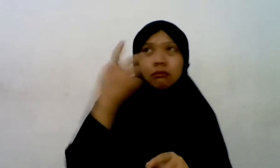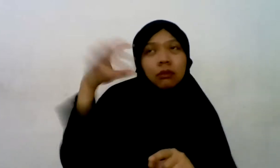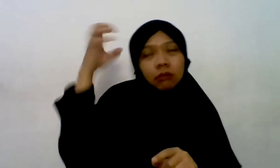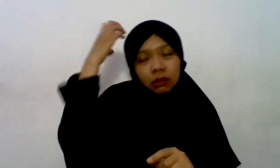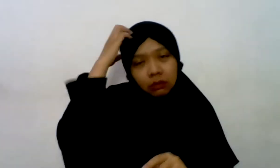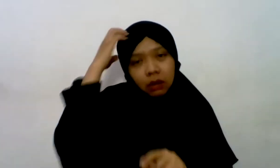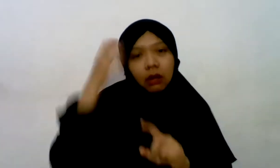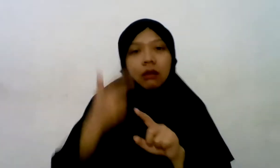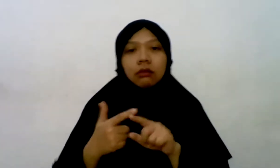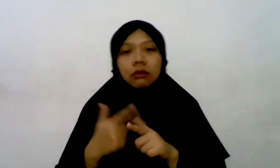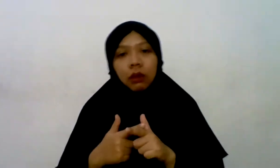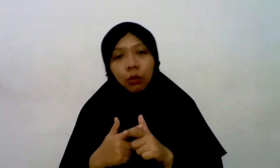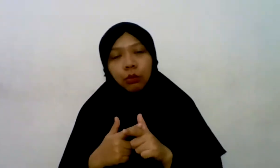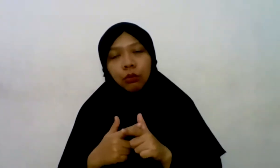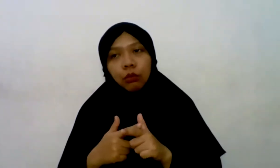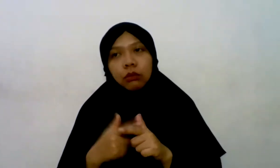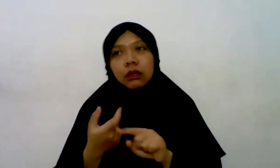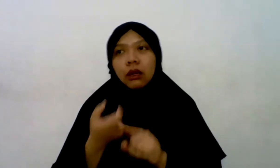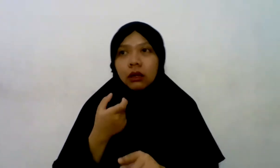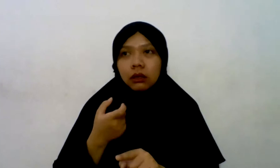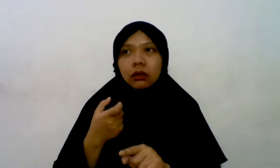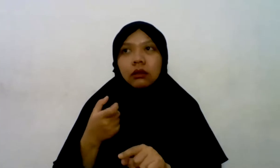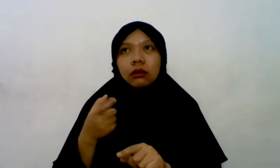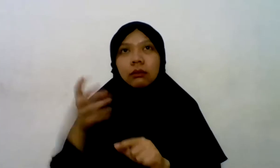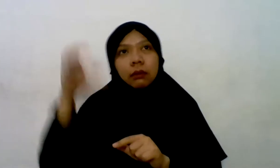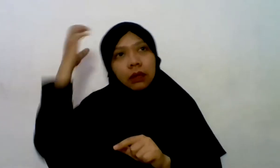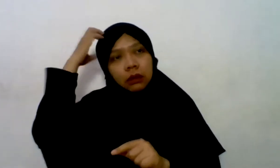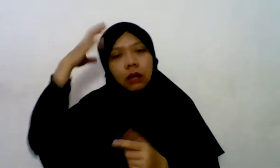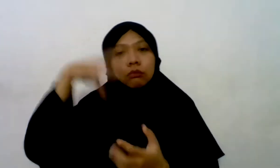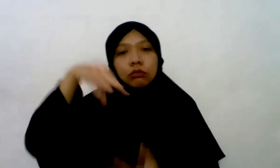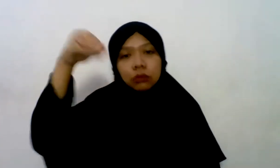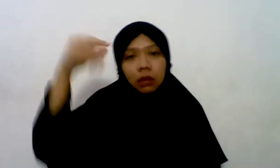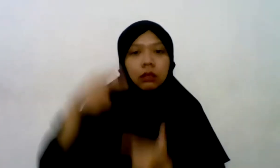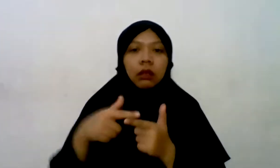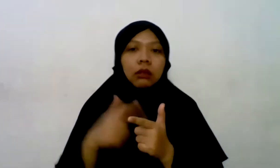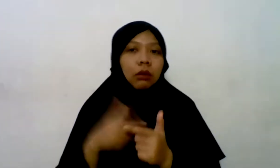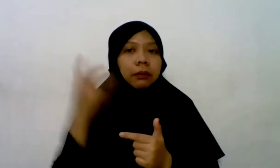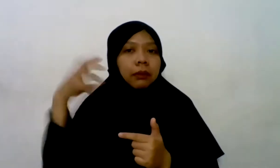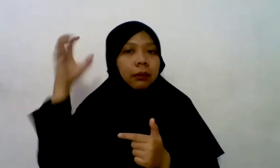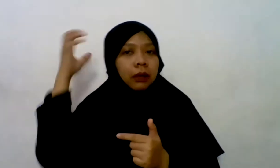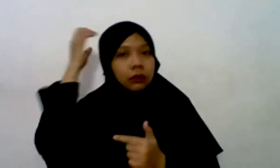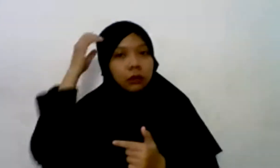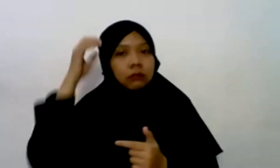the pemerintah daerah, the local government, the provincial